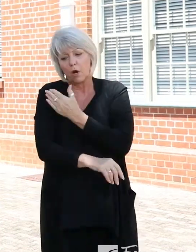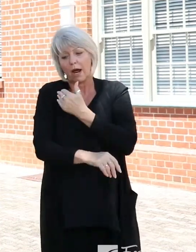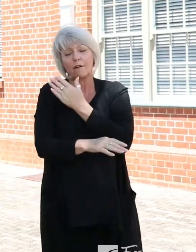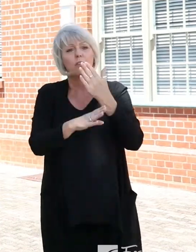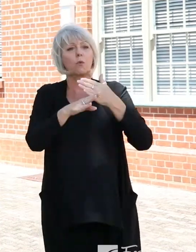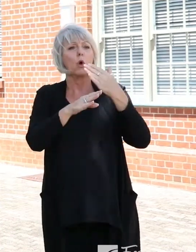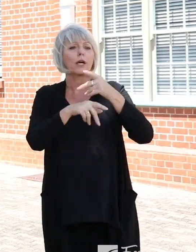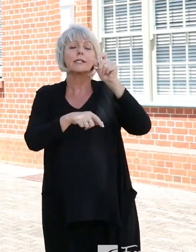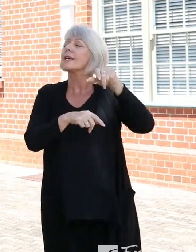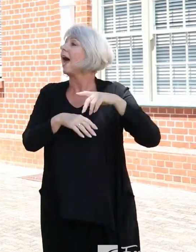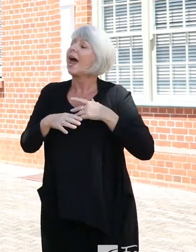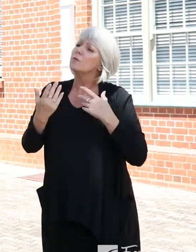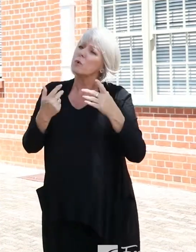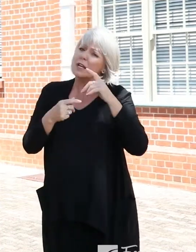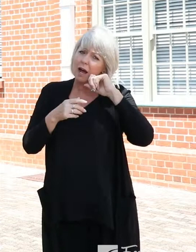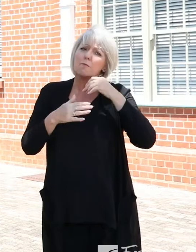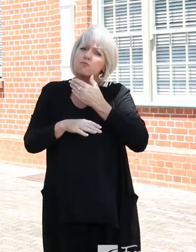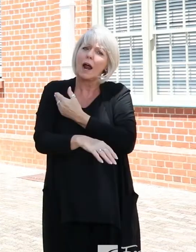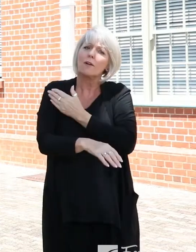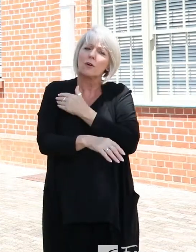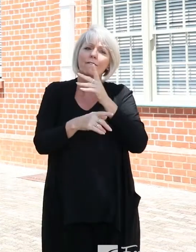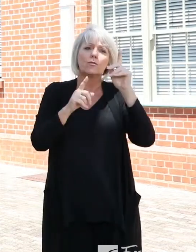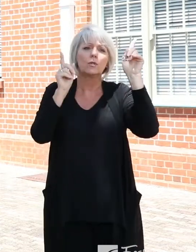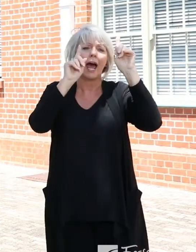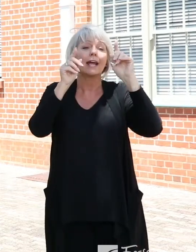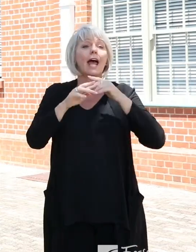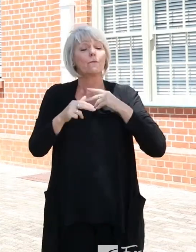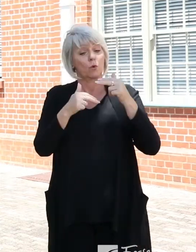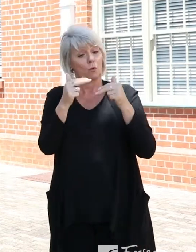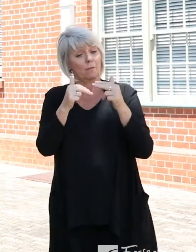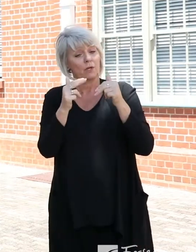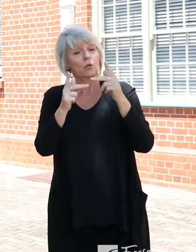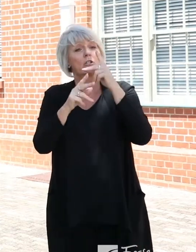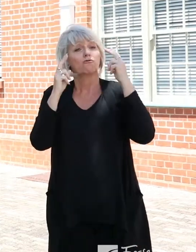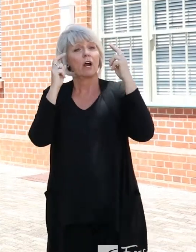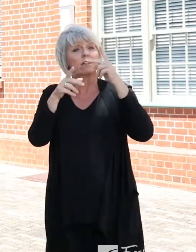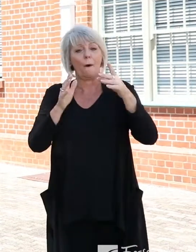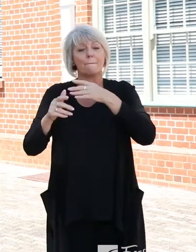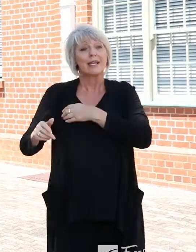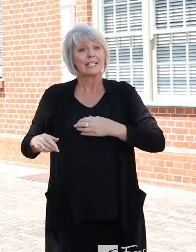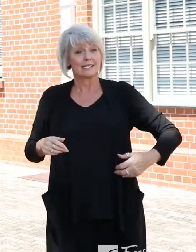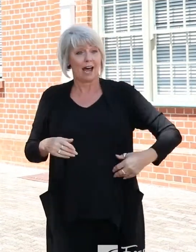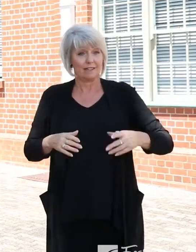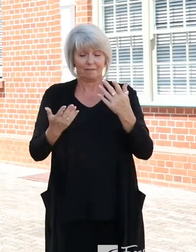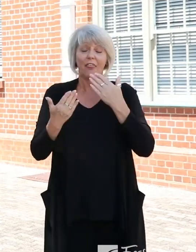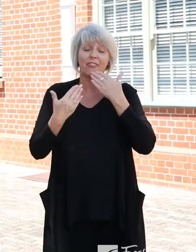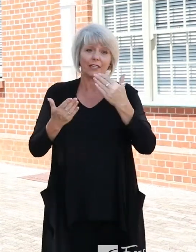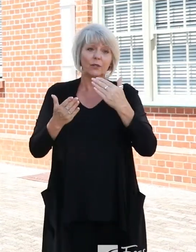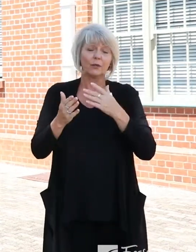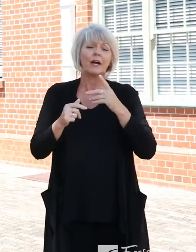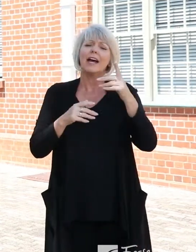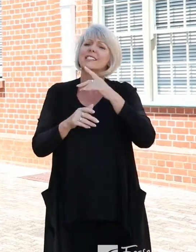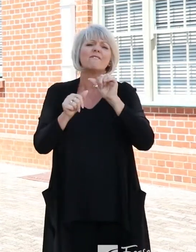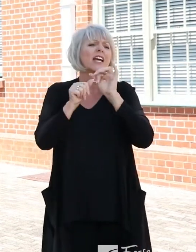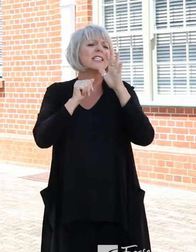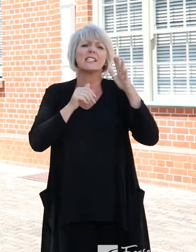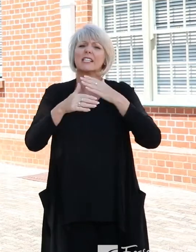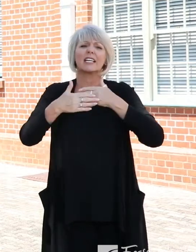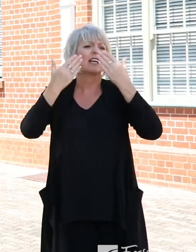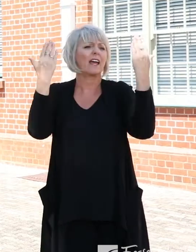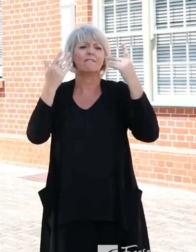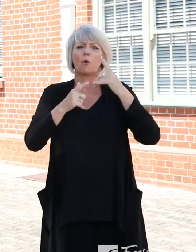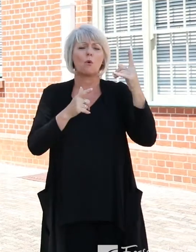of today, and what we'll be doing into the future, building trains for Queensland and Australia. This is a fantastic day for Maryborough City,